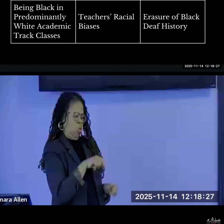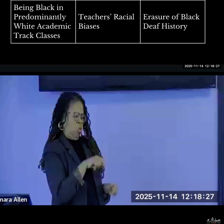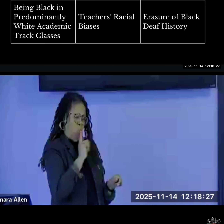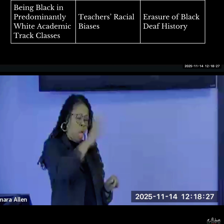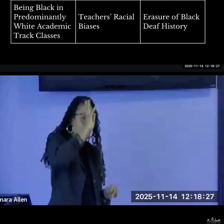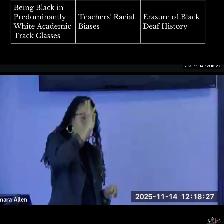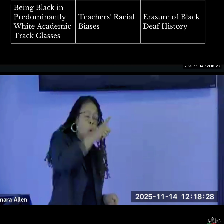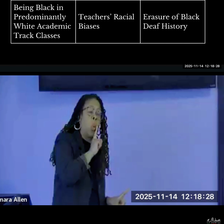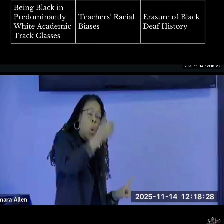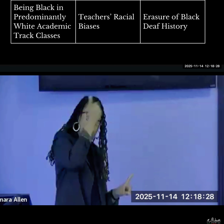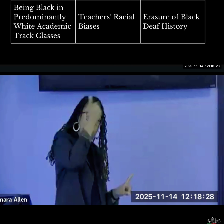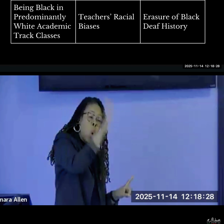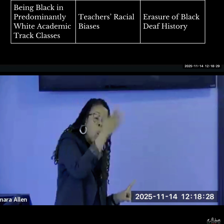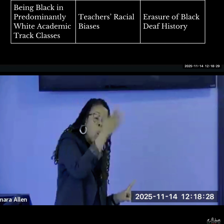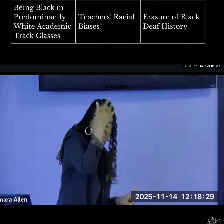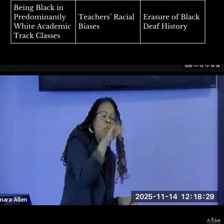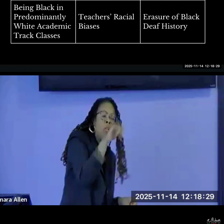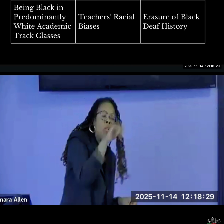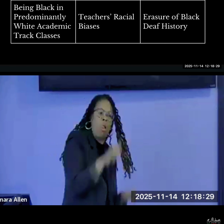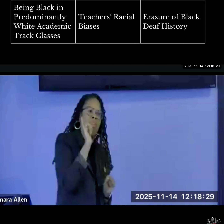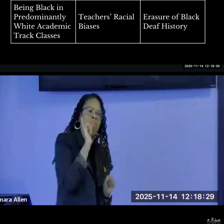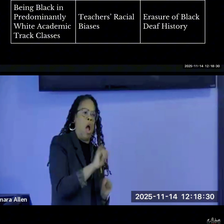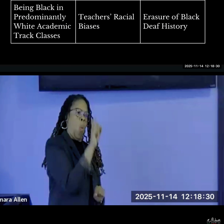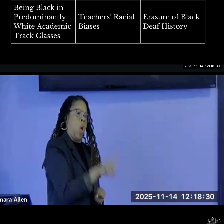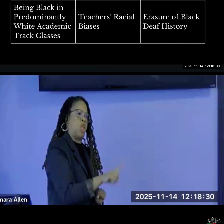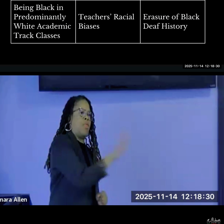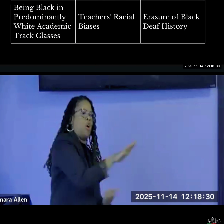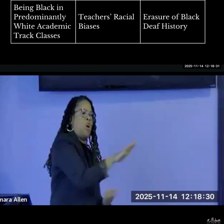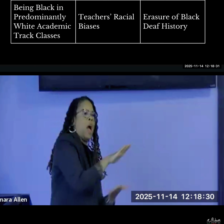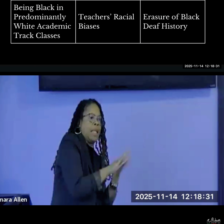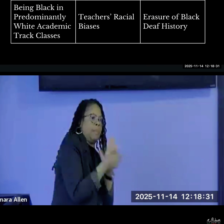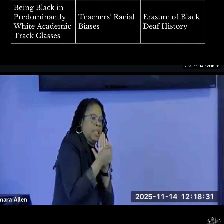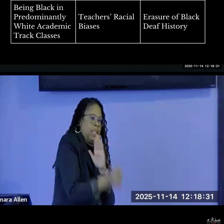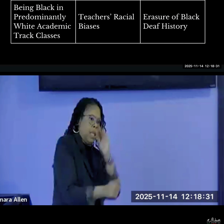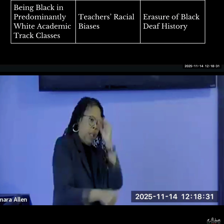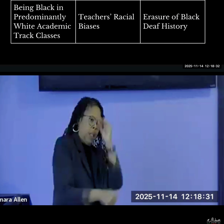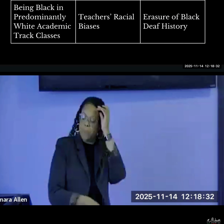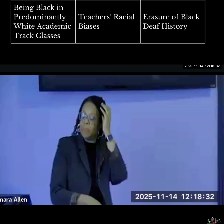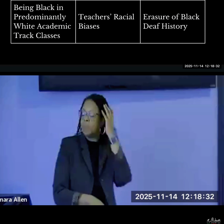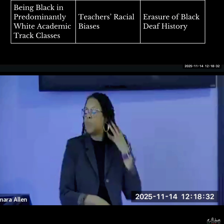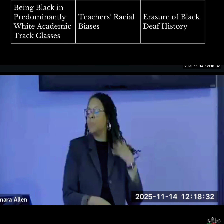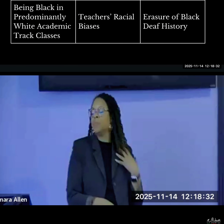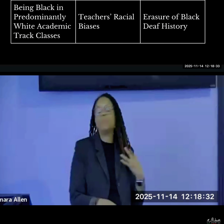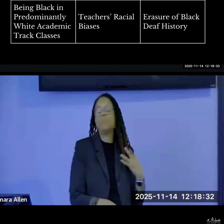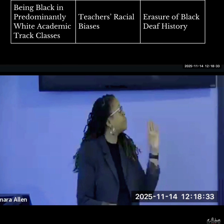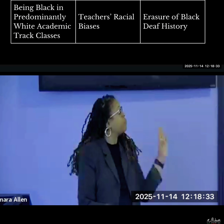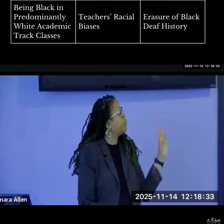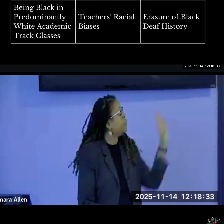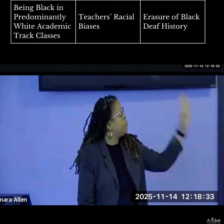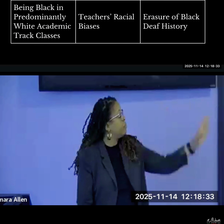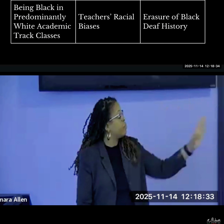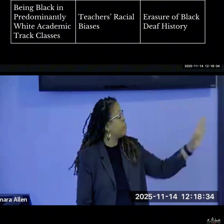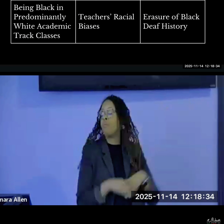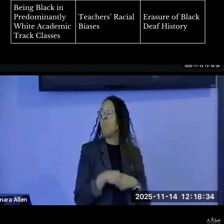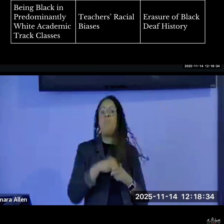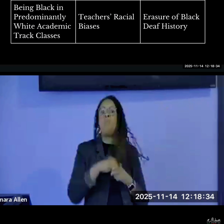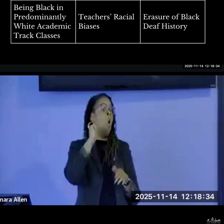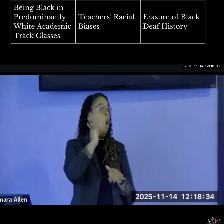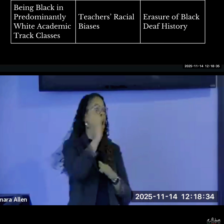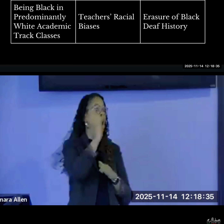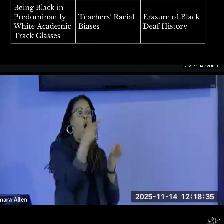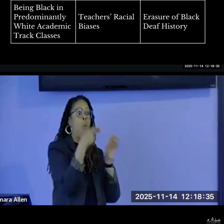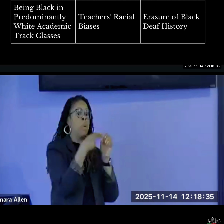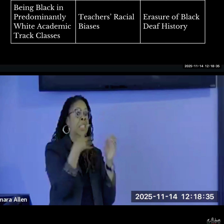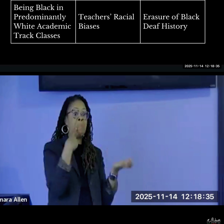school. Despite the accolades and the achievements that they had in those mainstream programs, their abilities